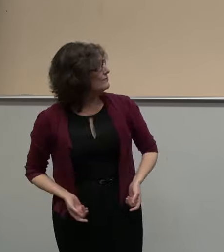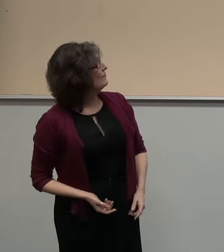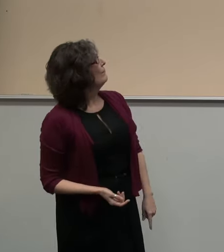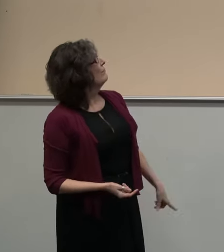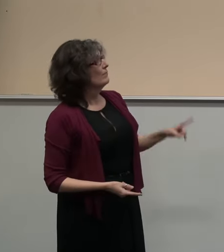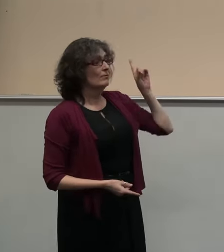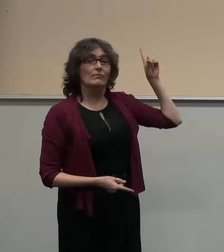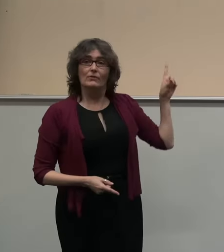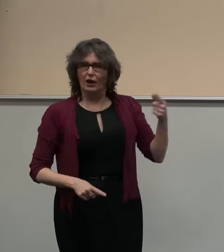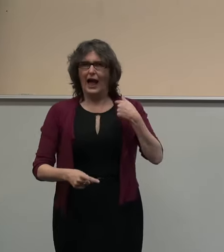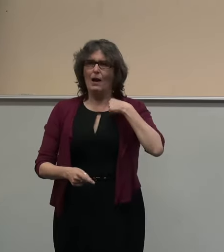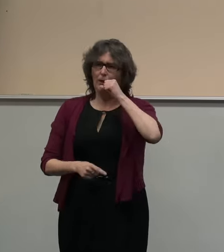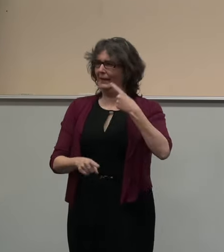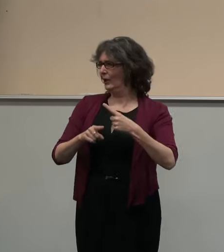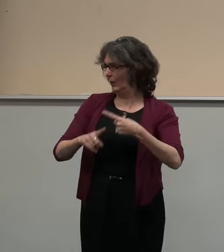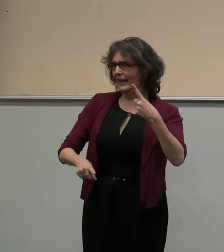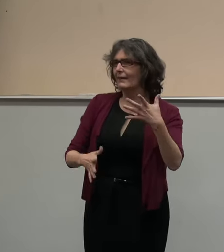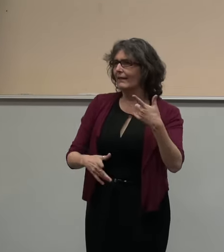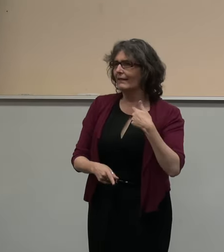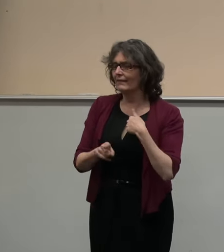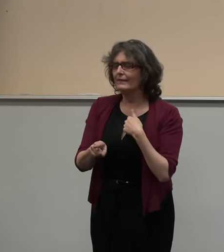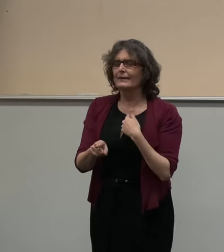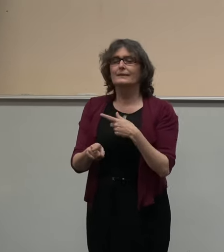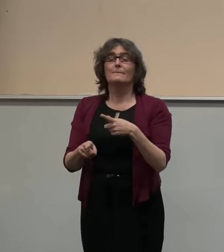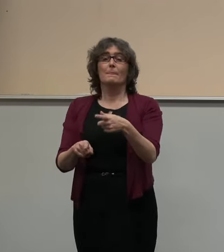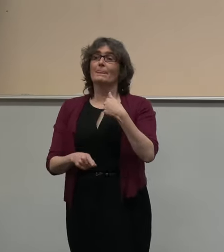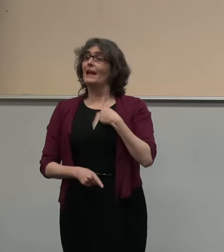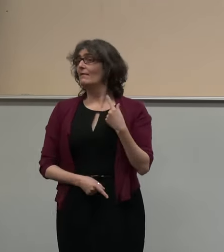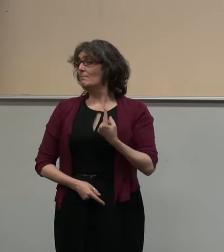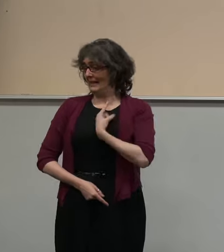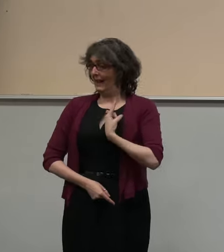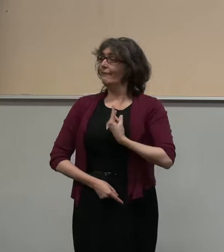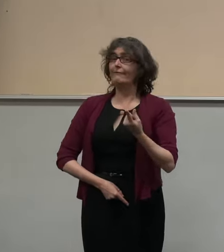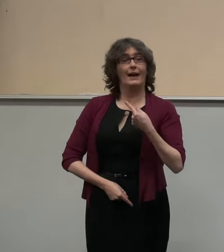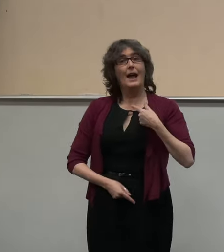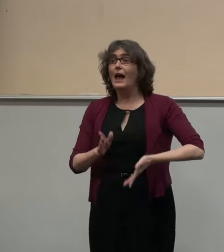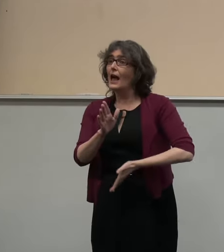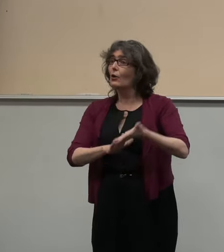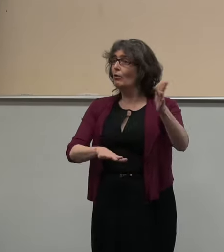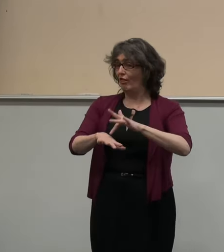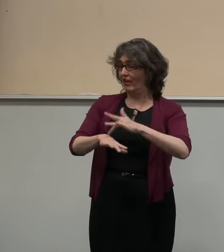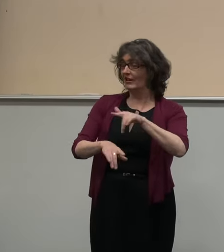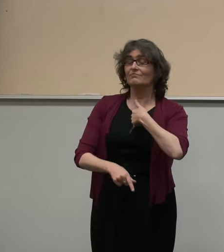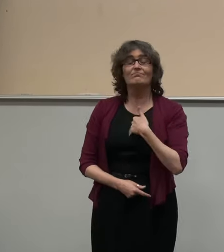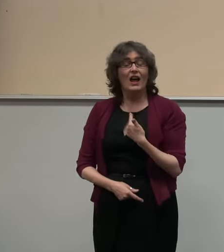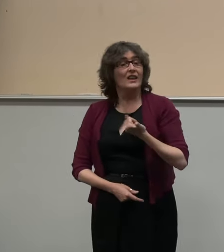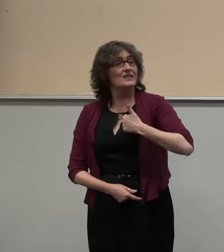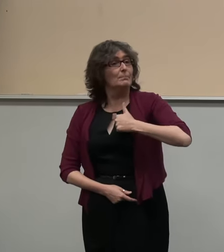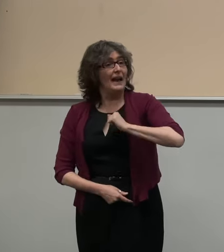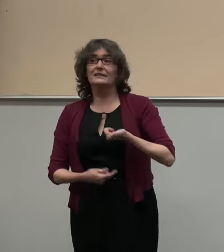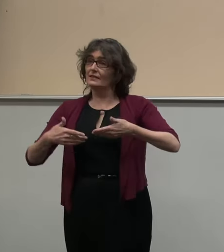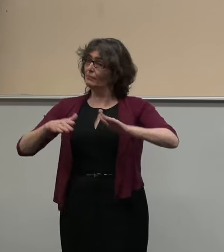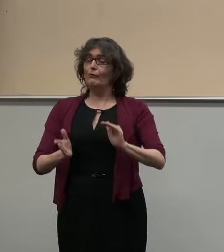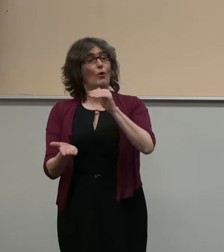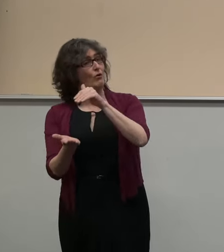Just very quickly through this, because some of it's really obvious. If I go to the theatre, I expect that in advance I can quite easily find out who's